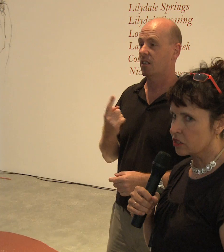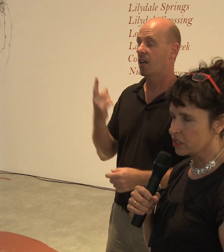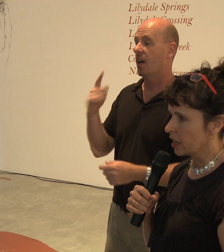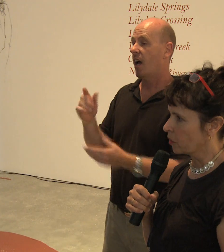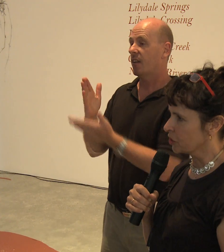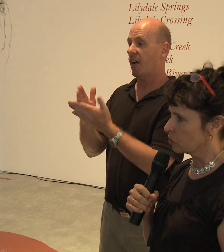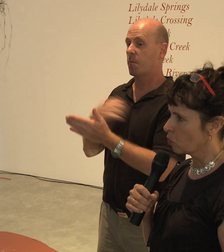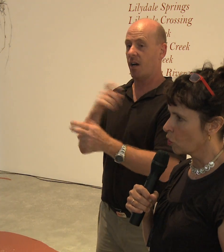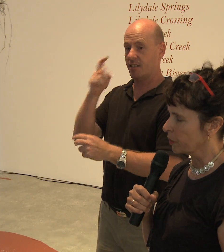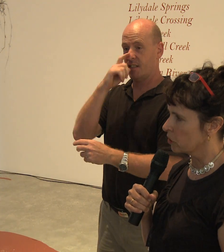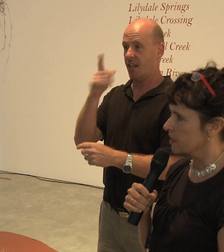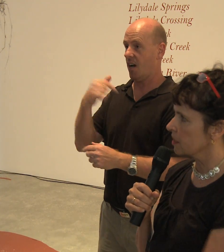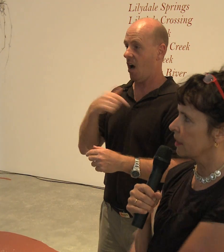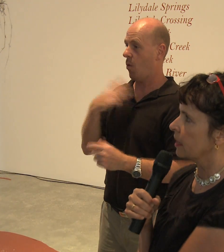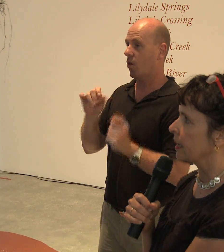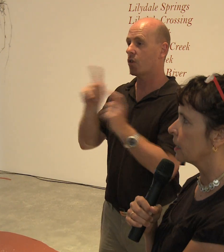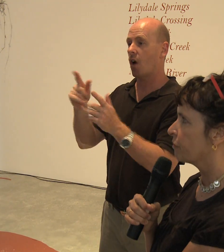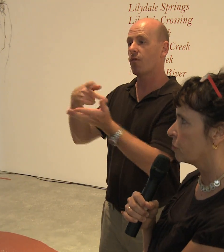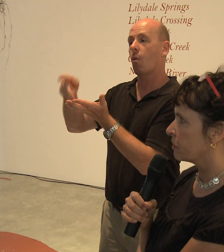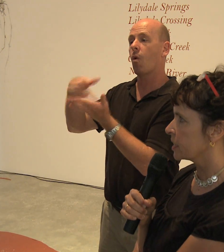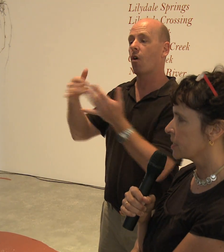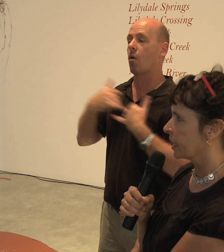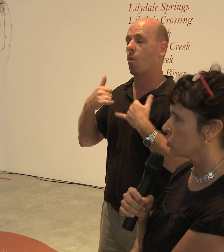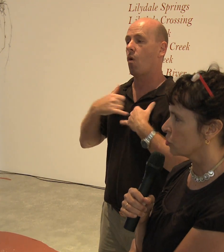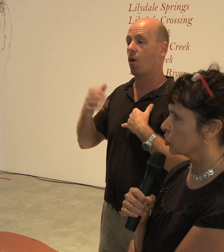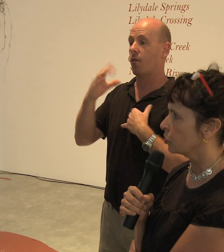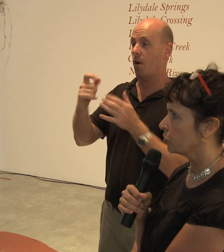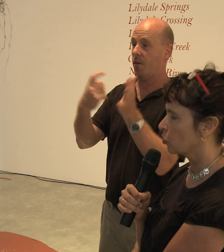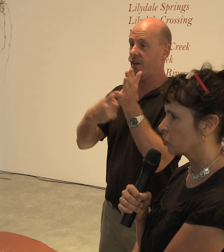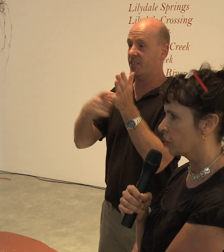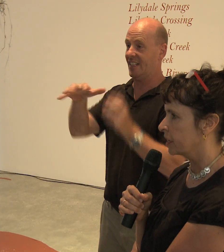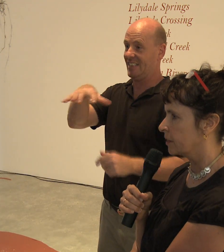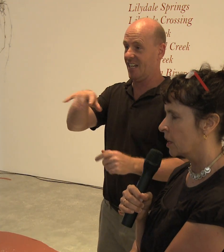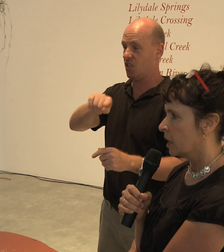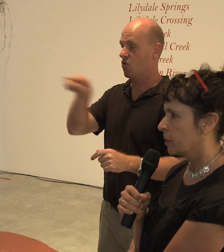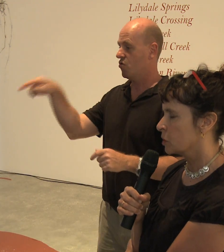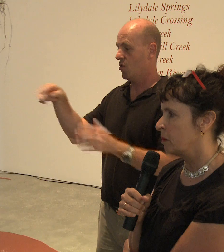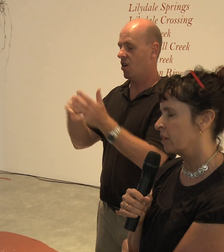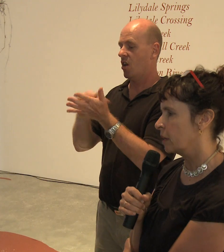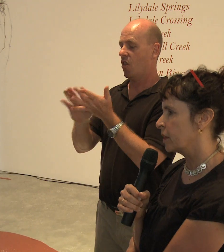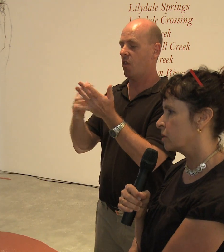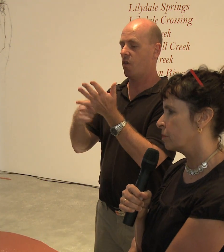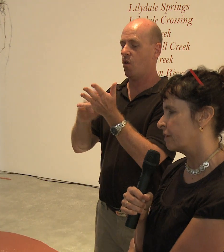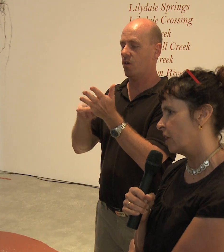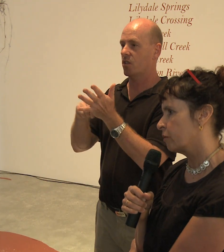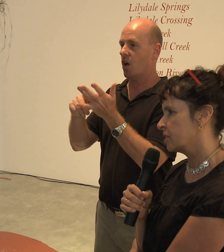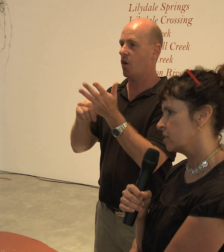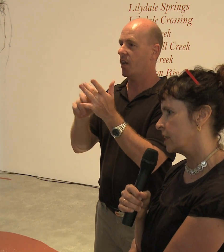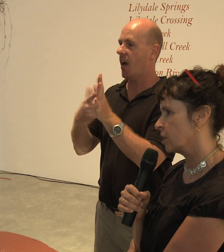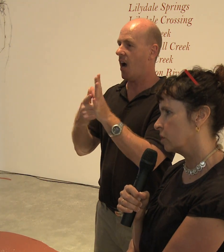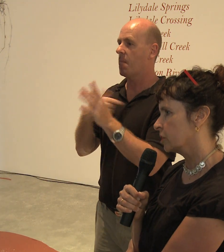my sisters and I want to do a walk because from Riverslea Station to Thorntonia, because when my grandmother was about